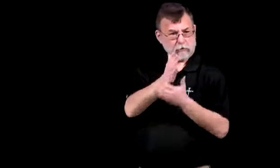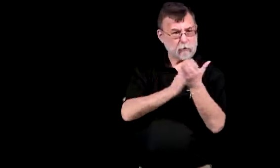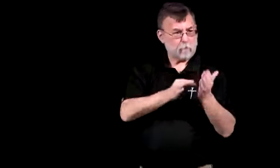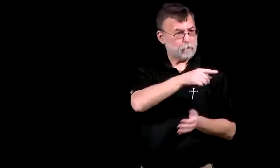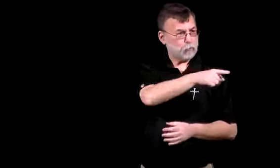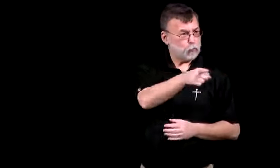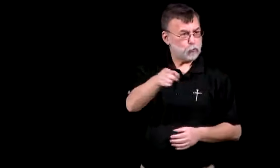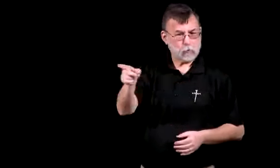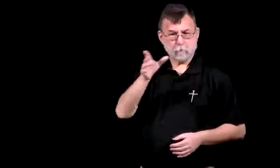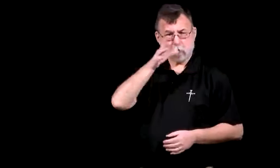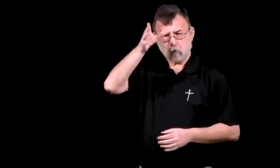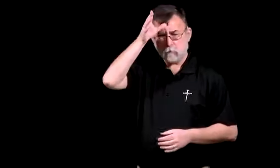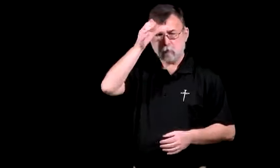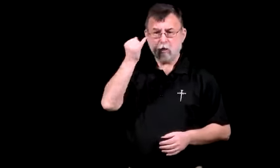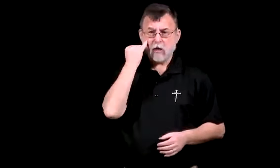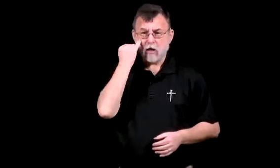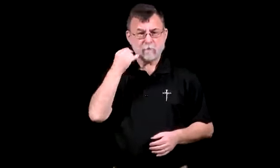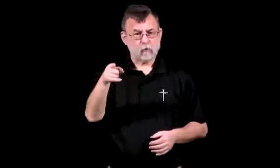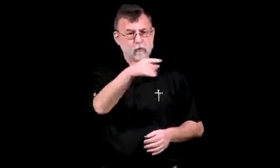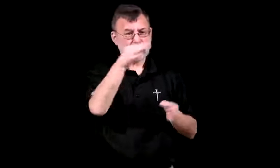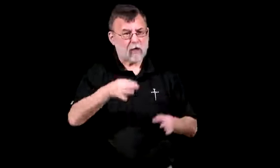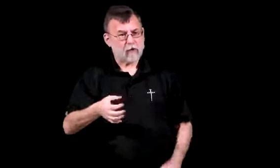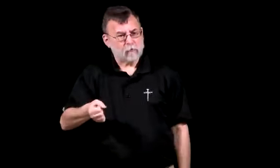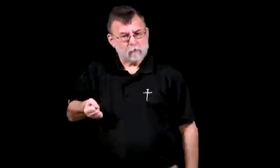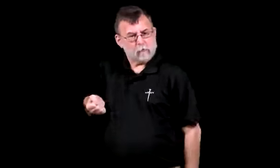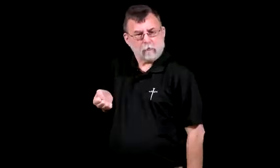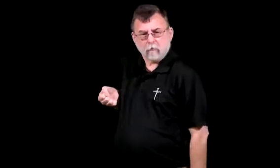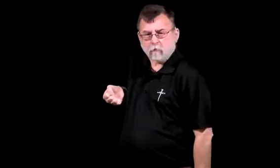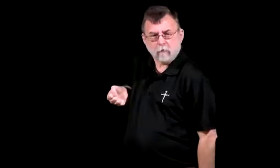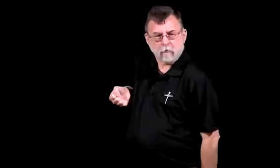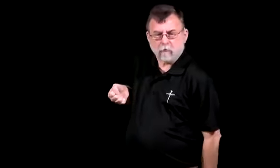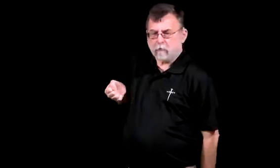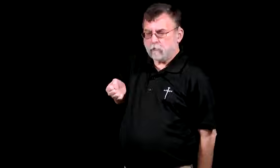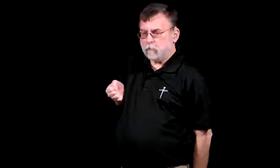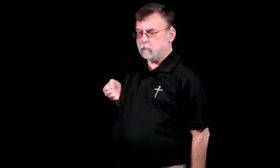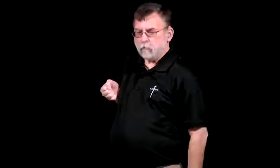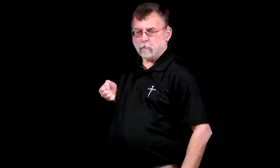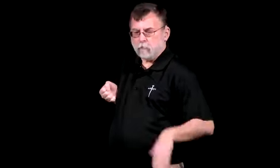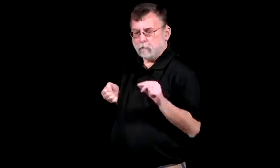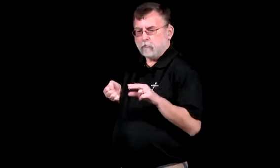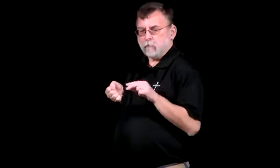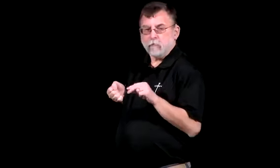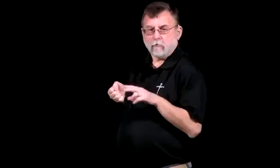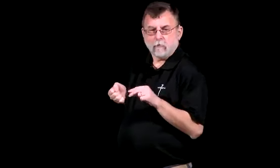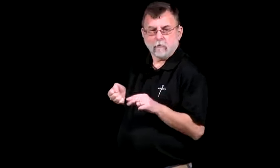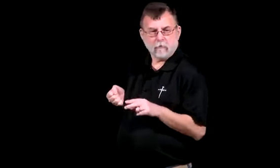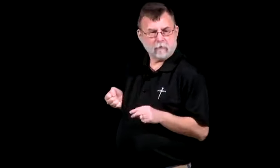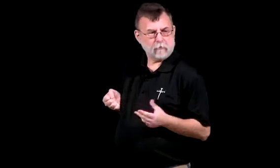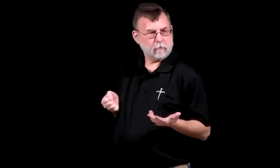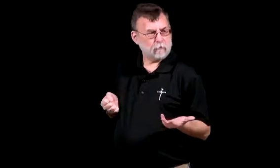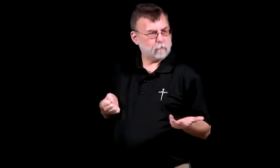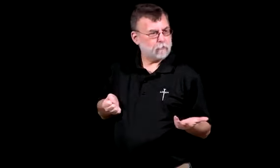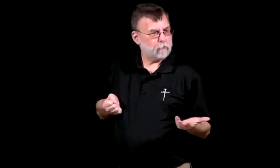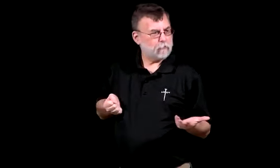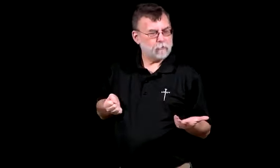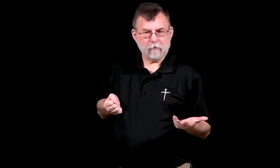God is like some of you are parents. So if you decided to withhold your kids from something and said, no, I'm not sending